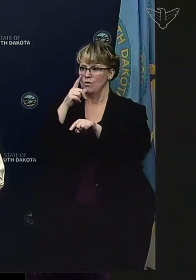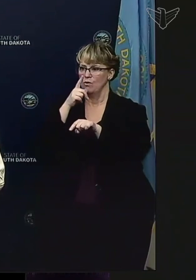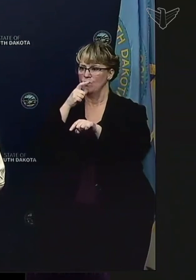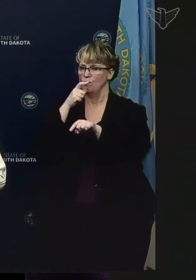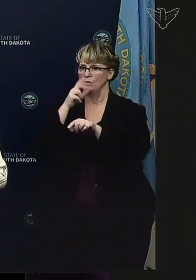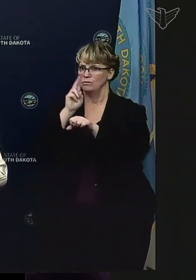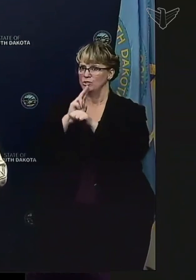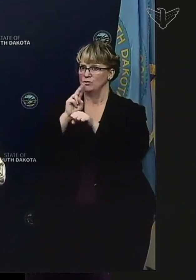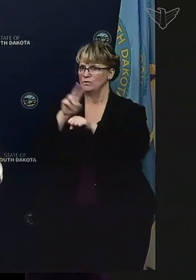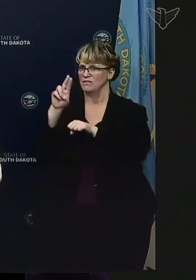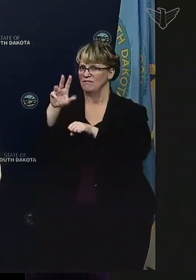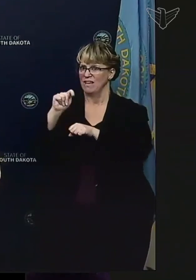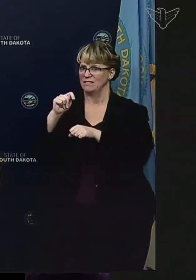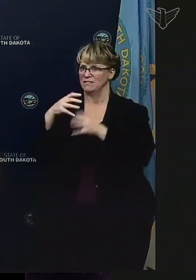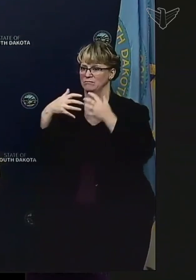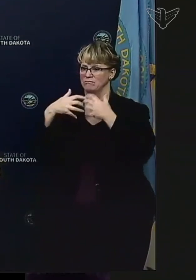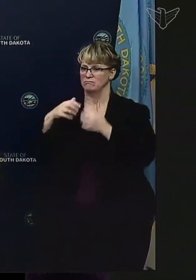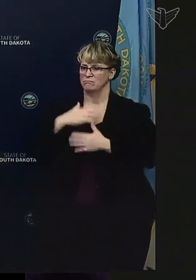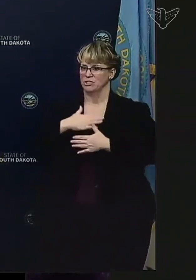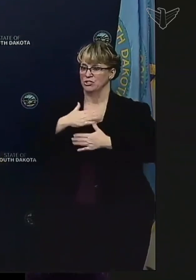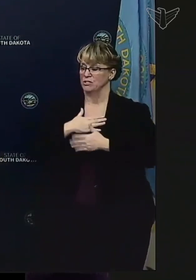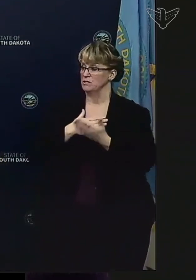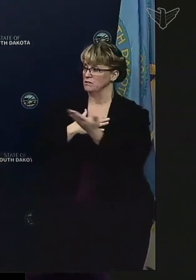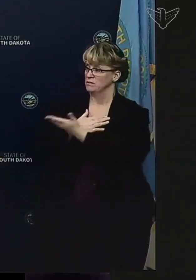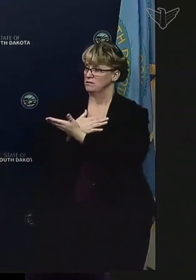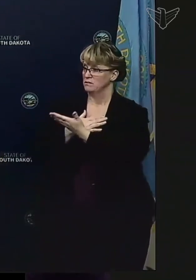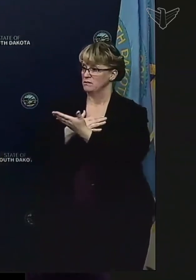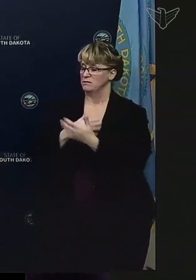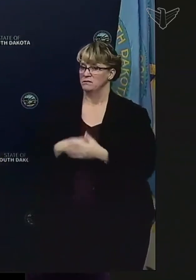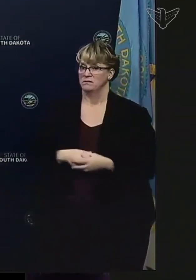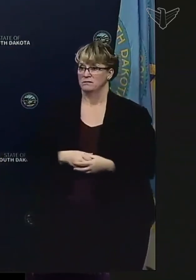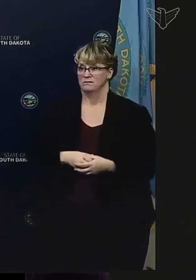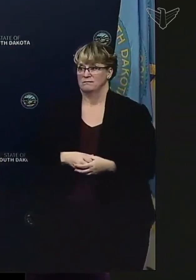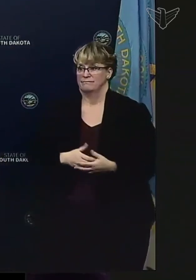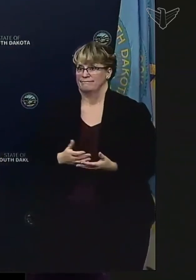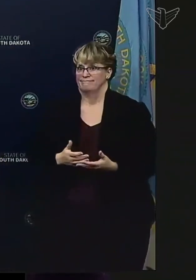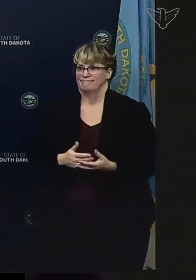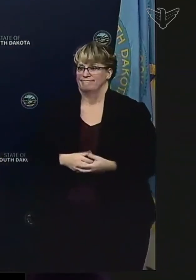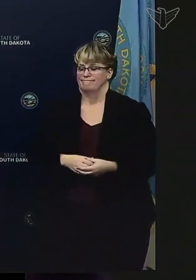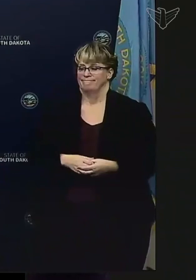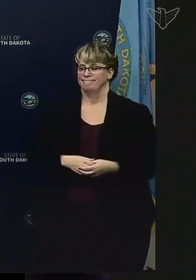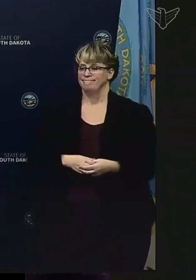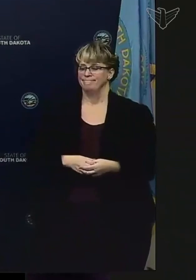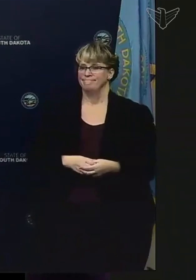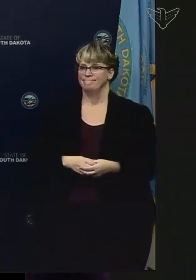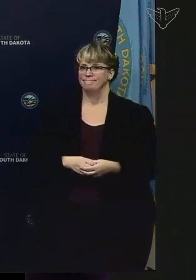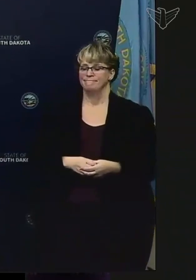ventilators? Not accurately,